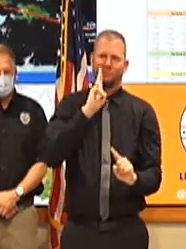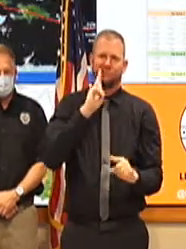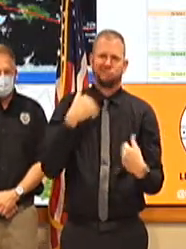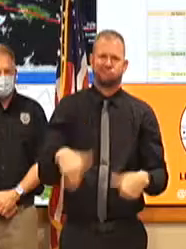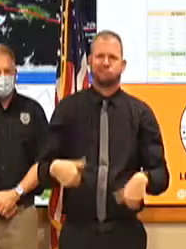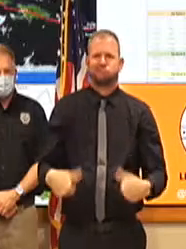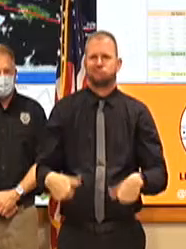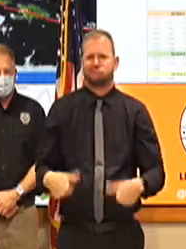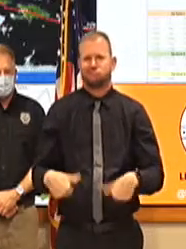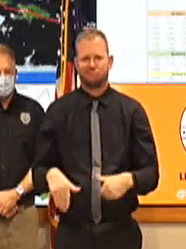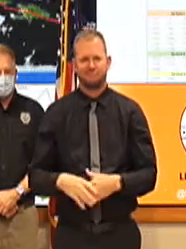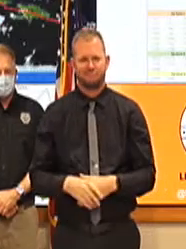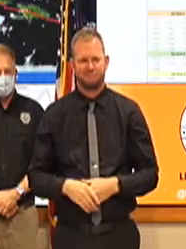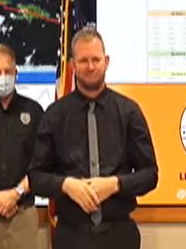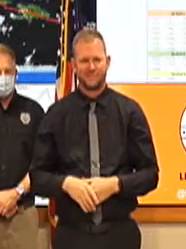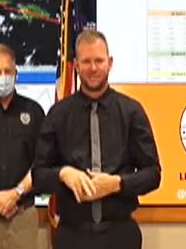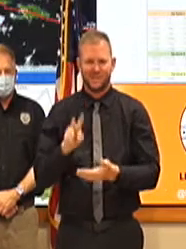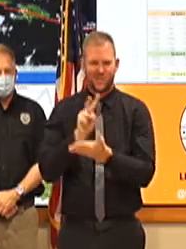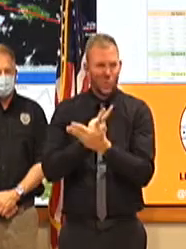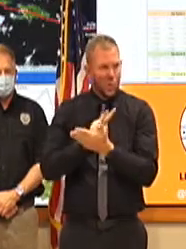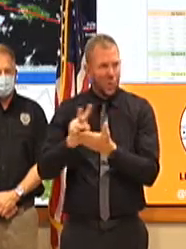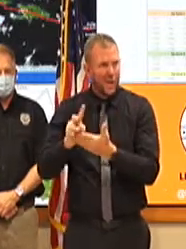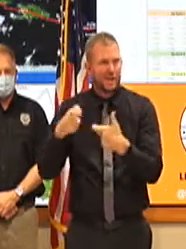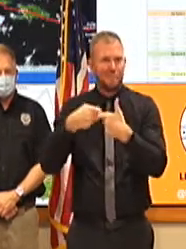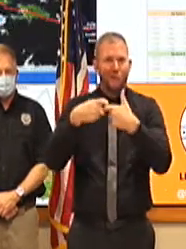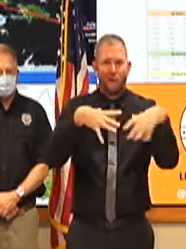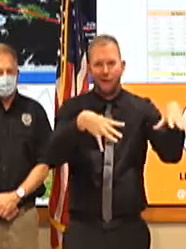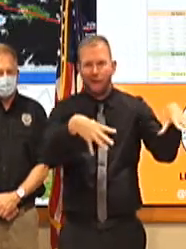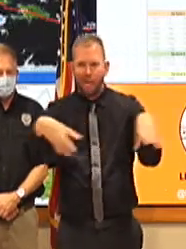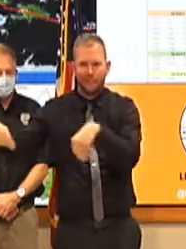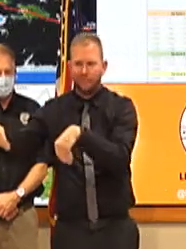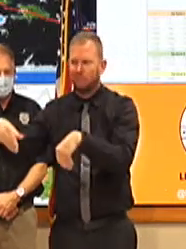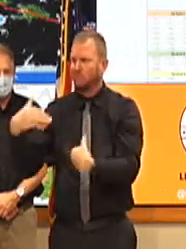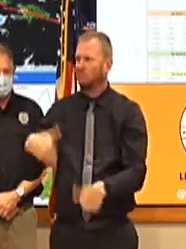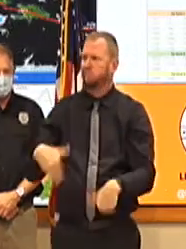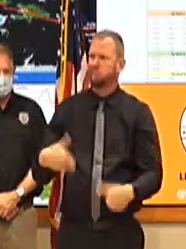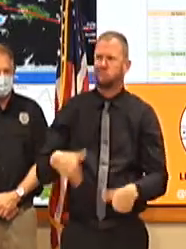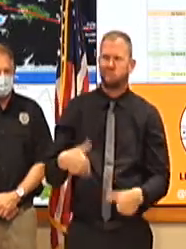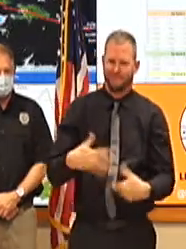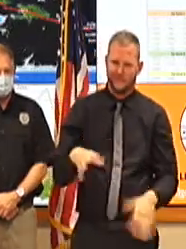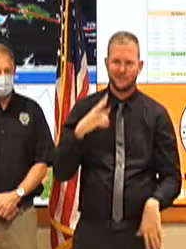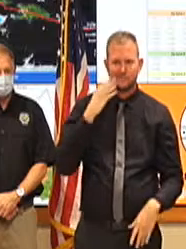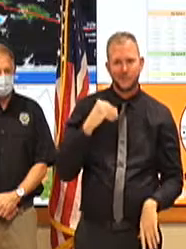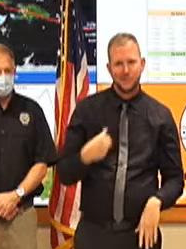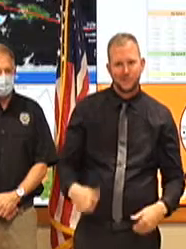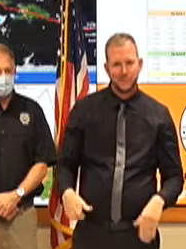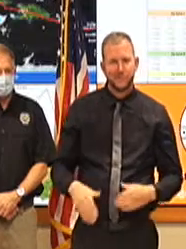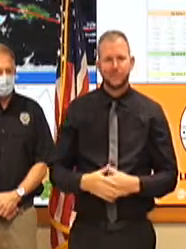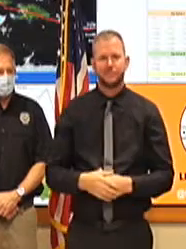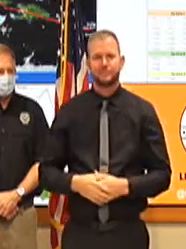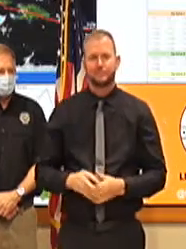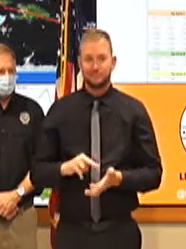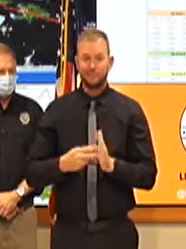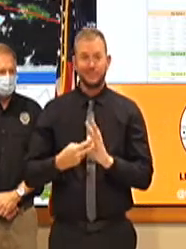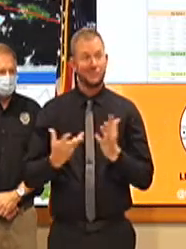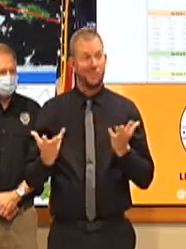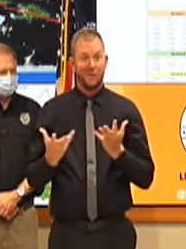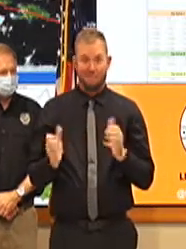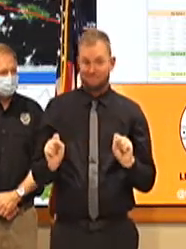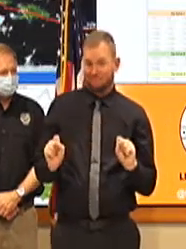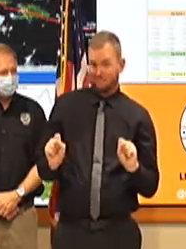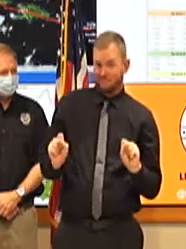without power for 2 weeks. So I want you to prepare as if there's going to be a